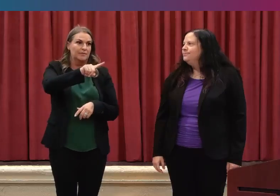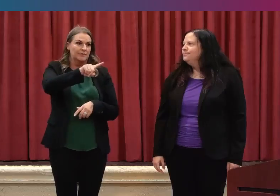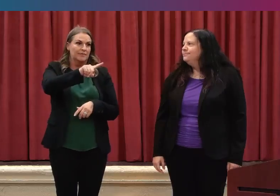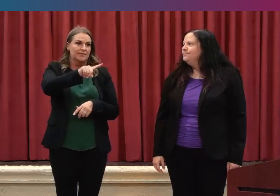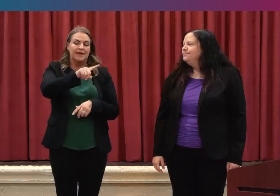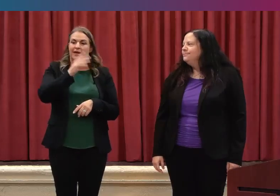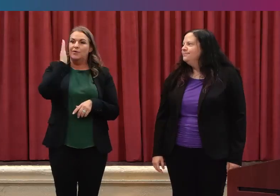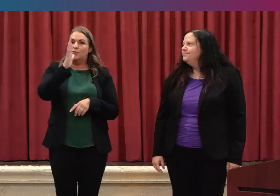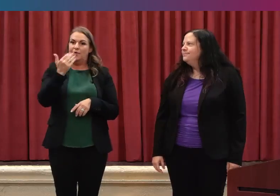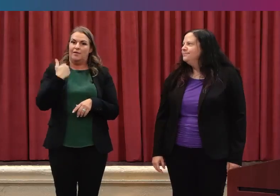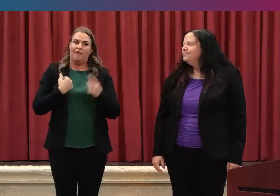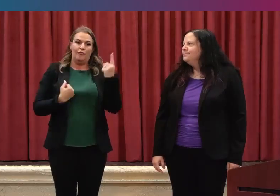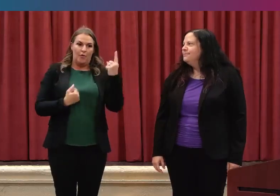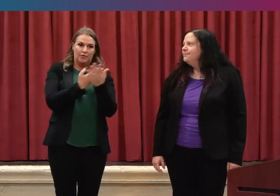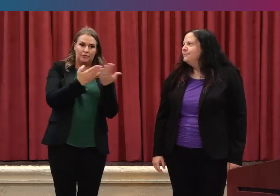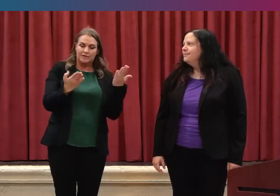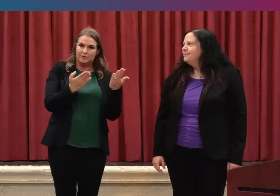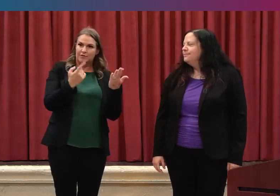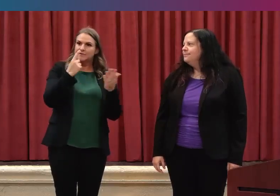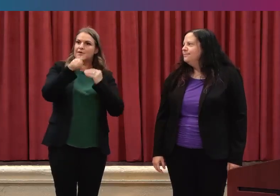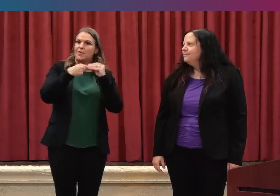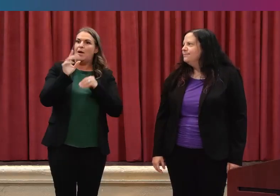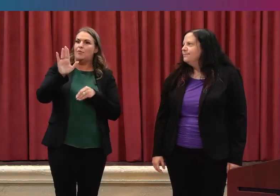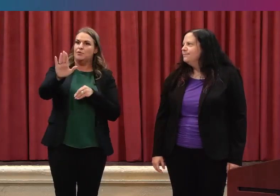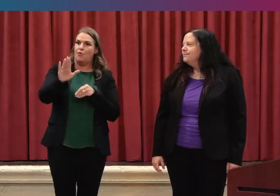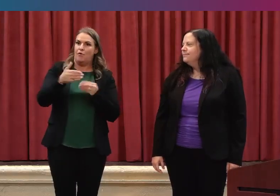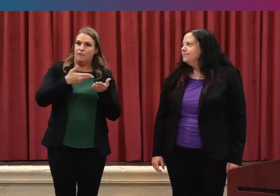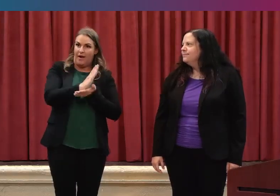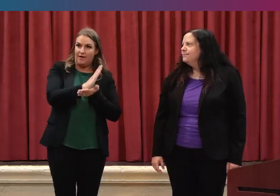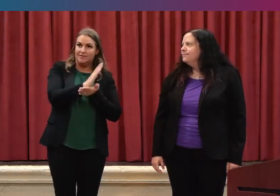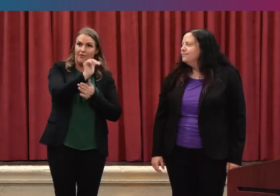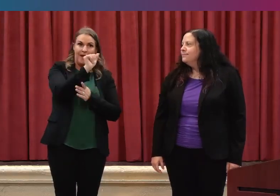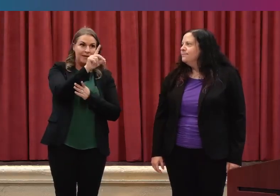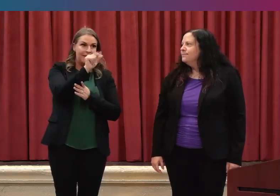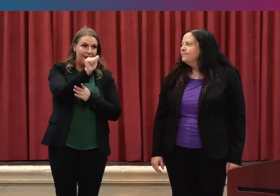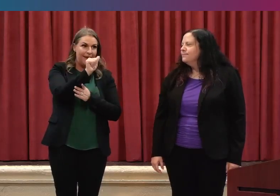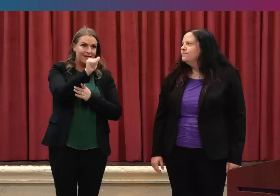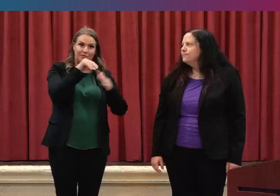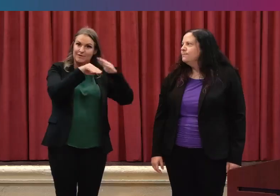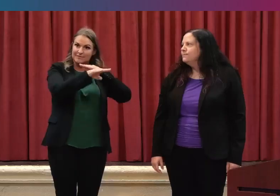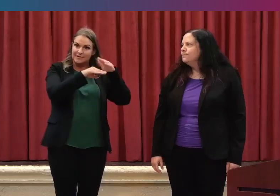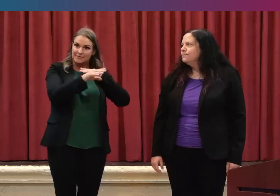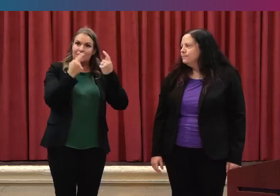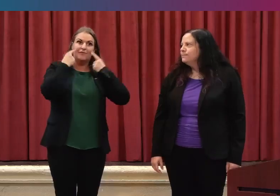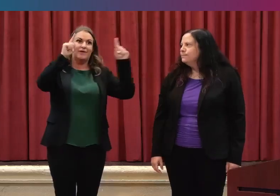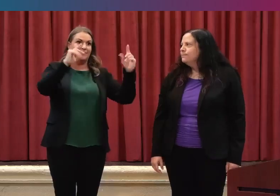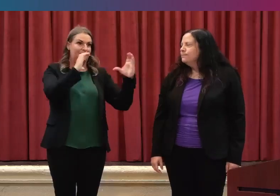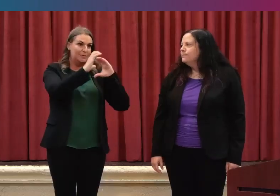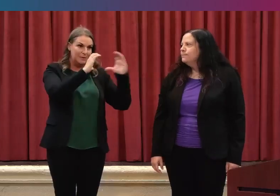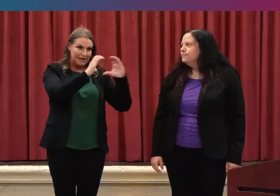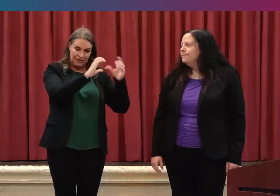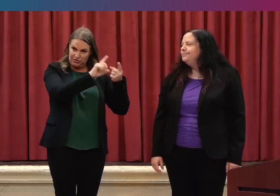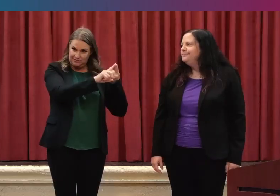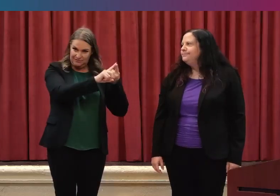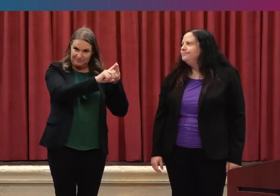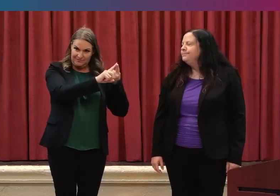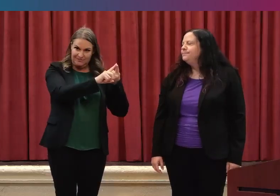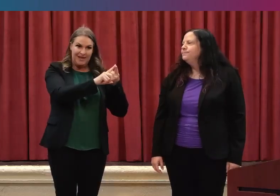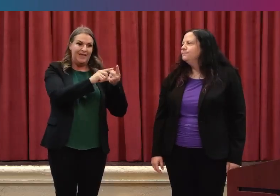resource for the community to take advantage of. We'll have one about the rights, the ADA, and accessible